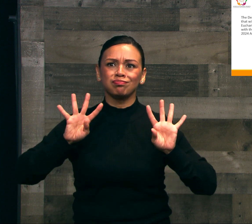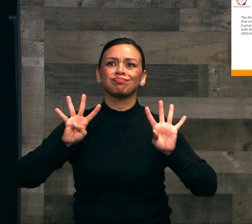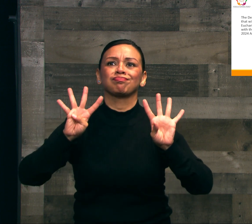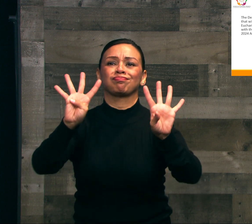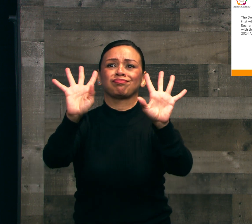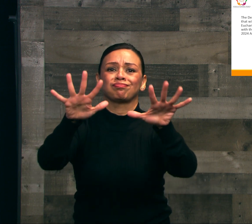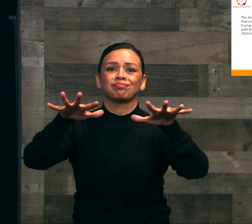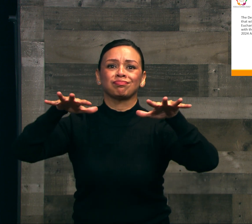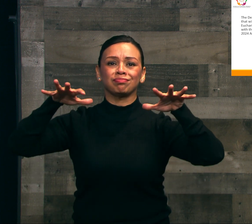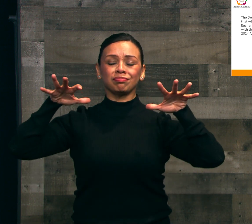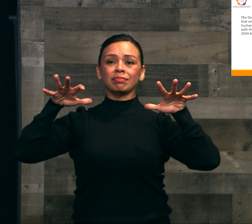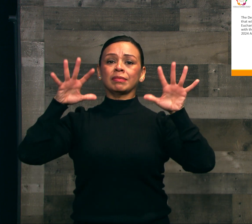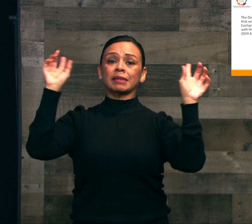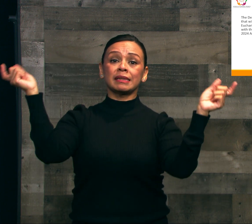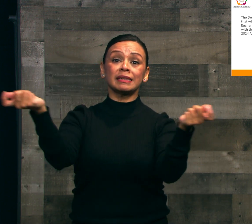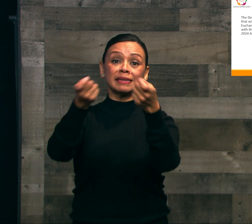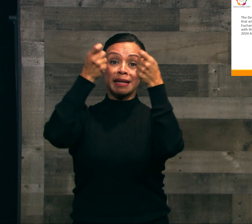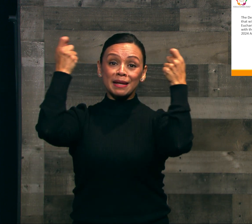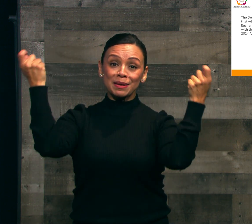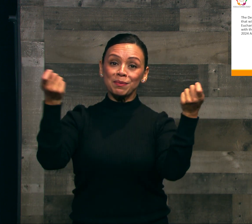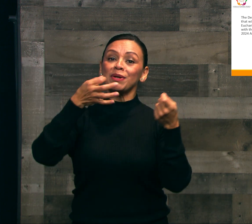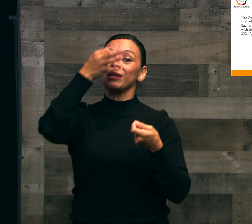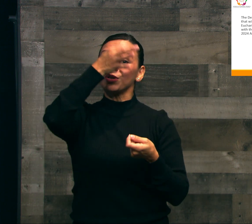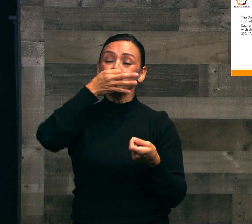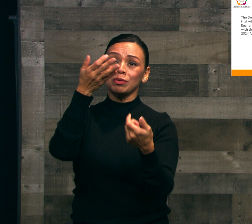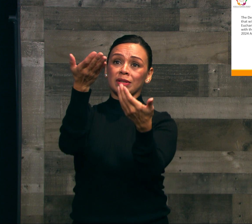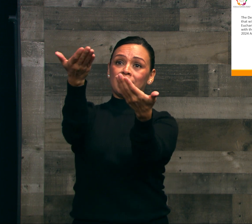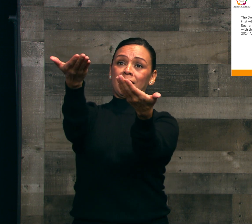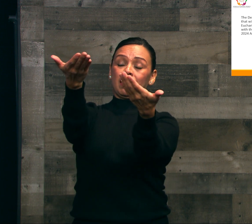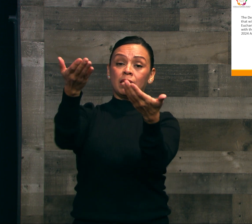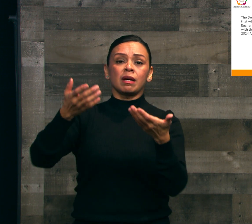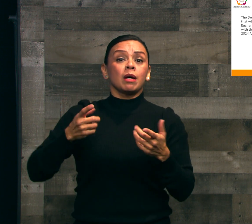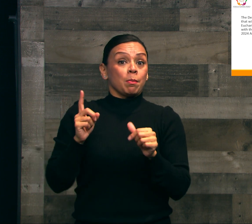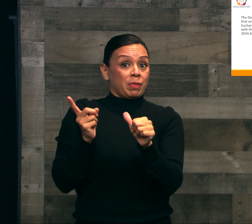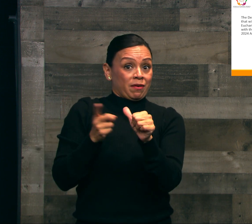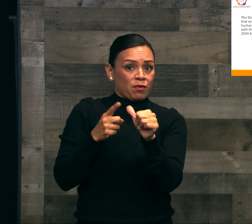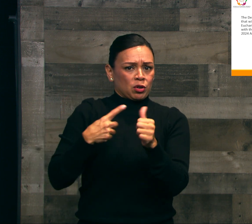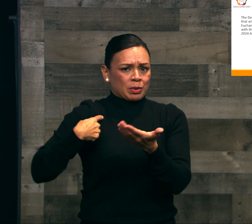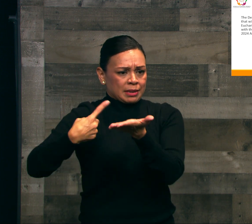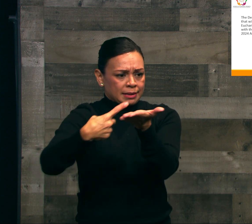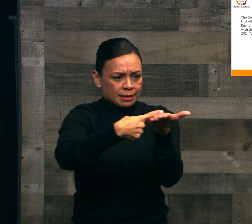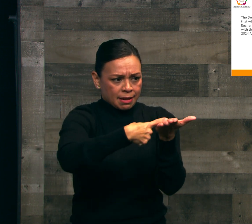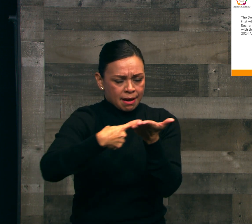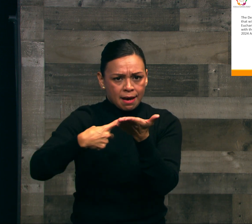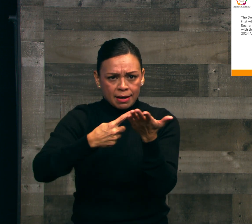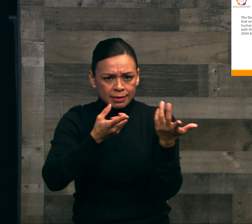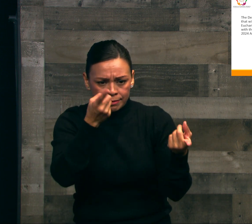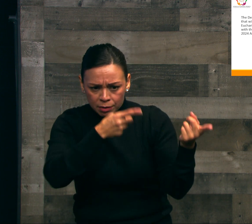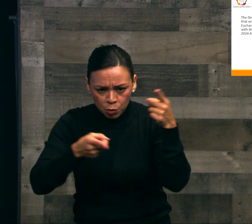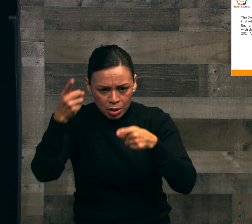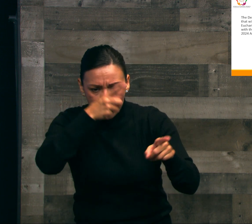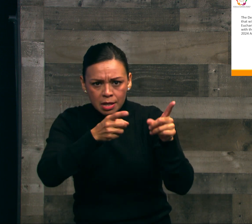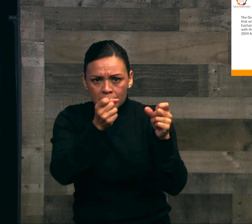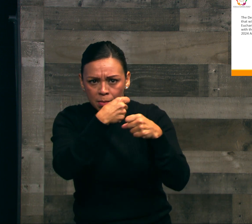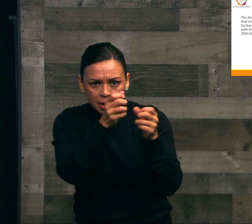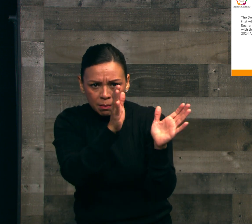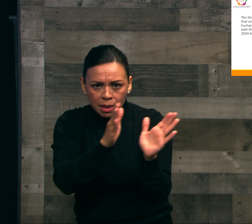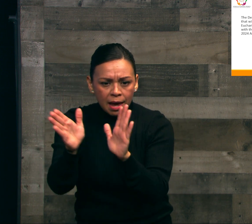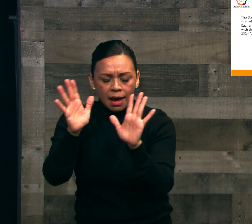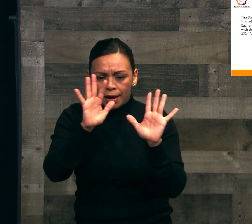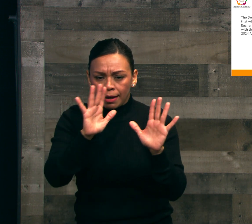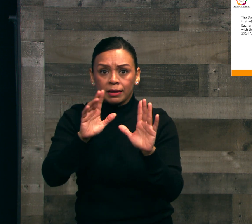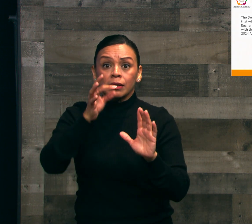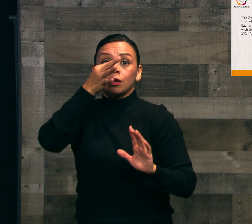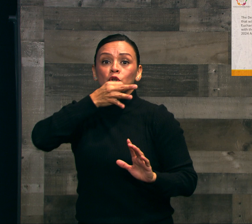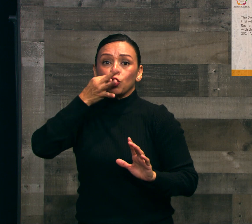celebrate the reality of the Eucharist in our midst. After we have all conversed about it, continue to allow